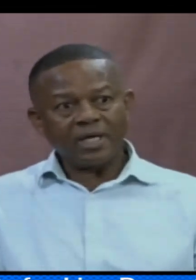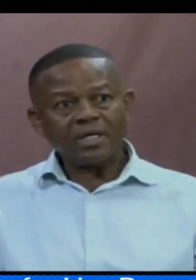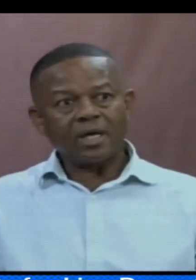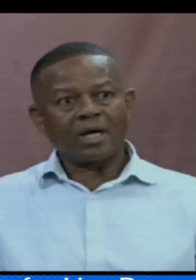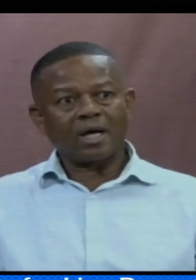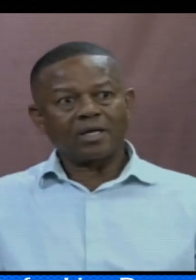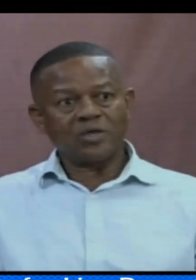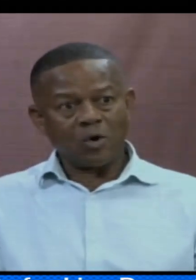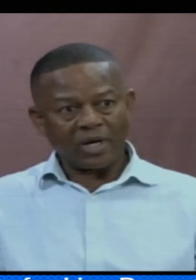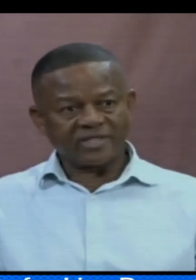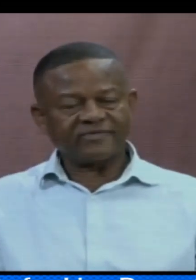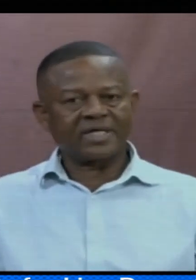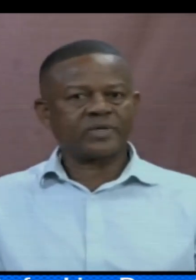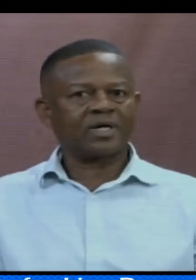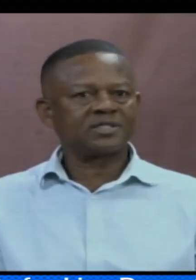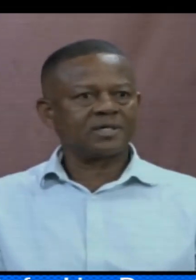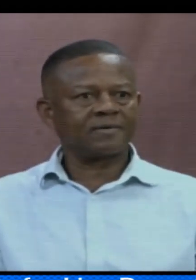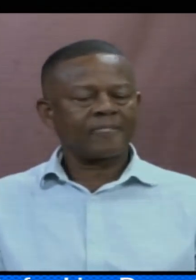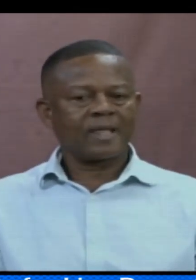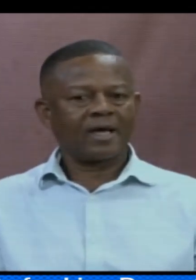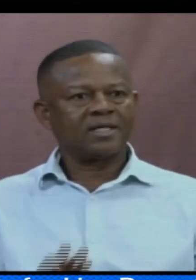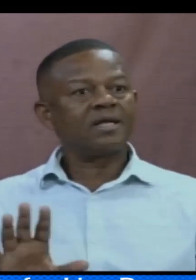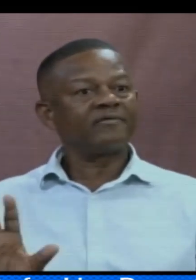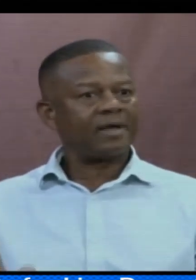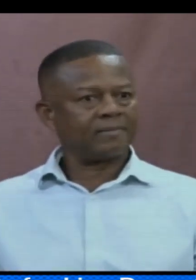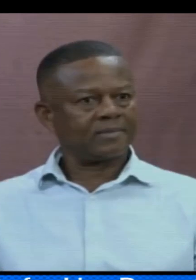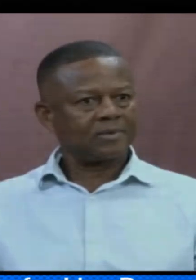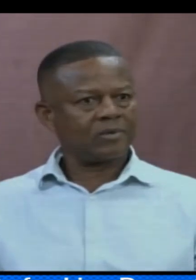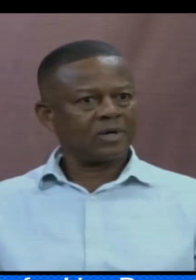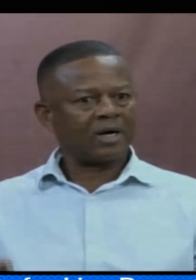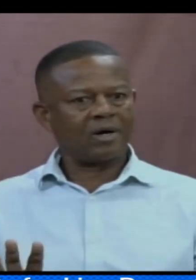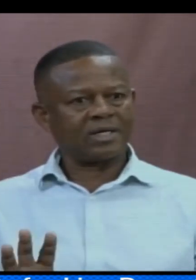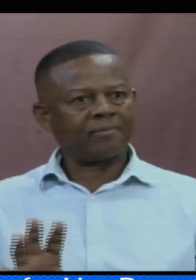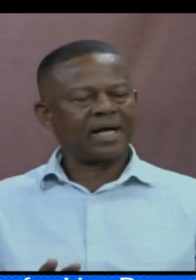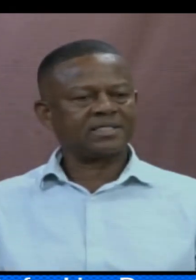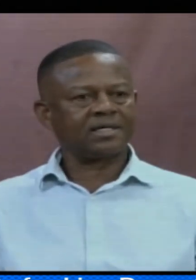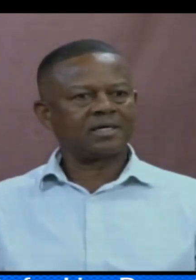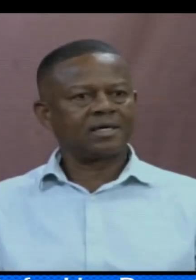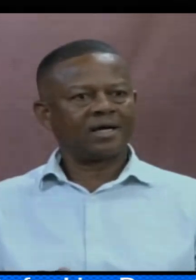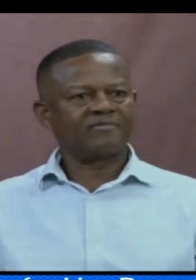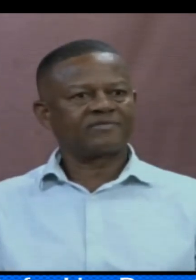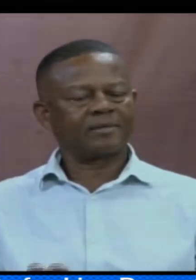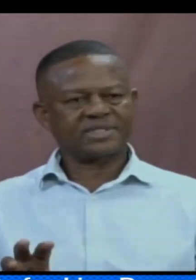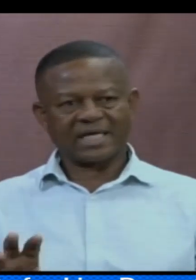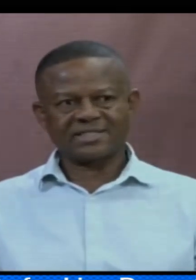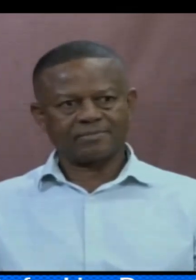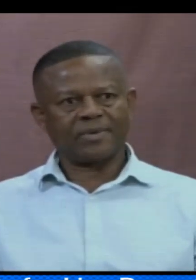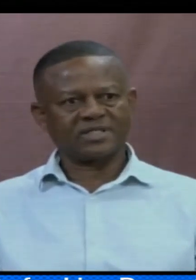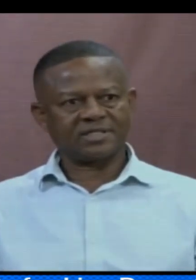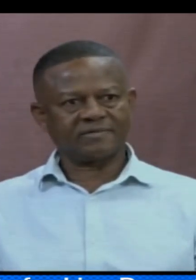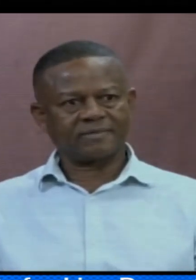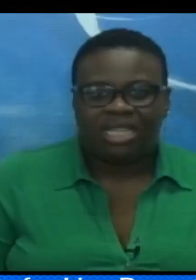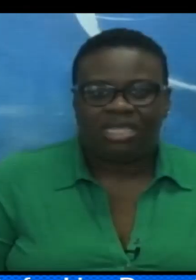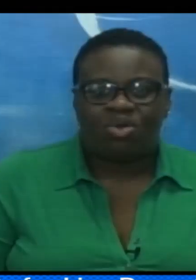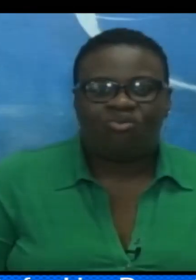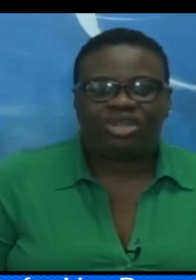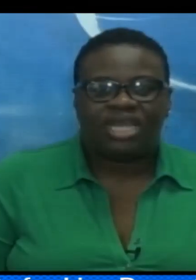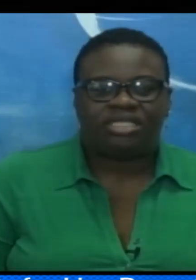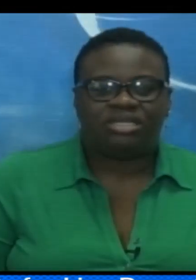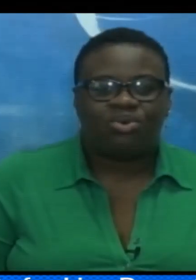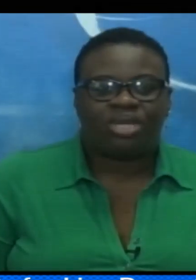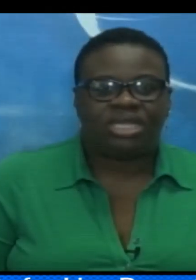as we know, and as far as we're concerned, none of them who are on the party have tested positive.